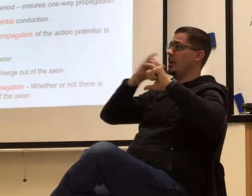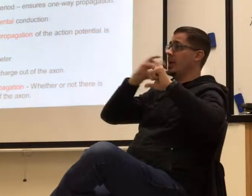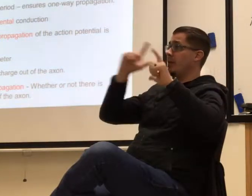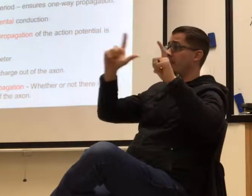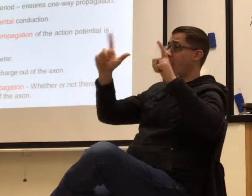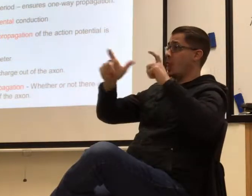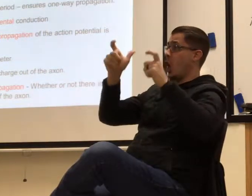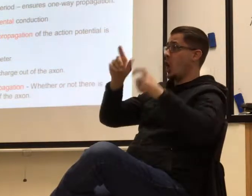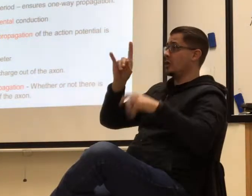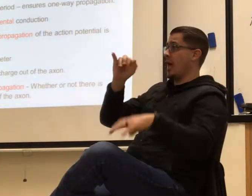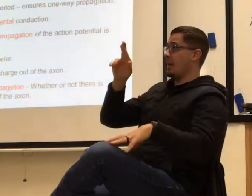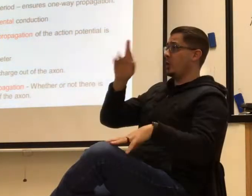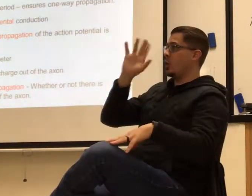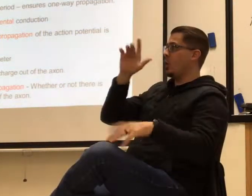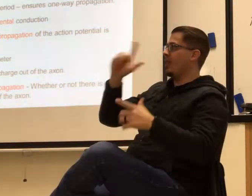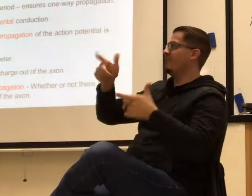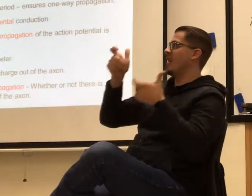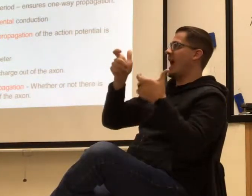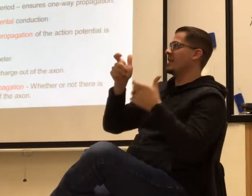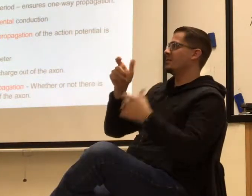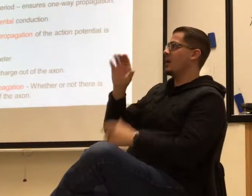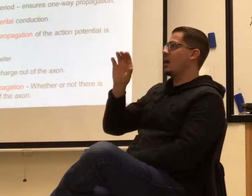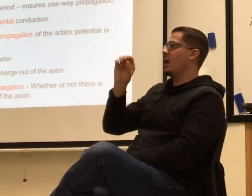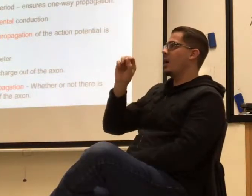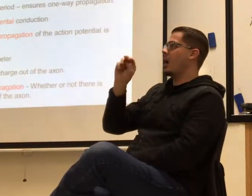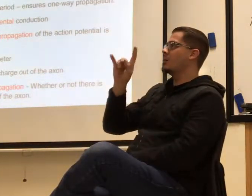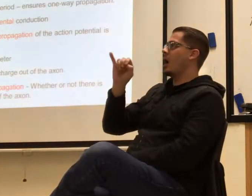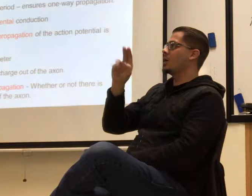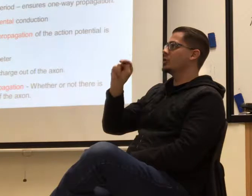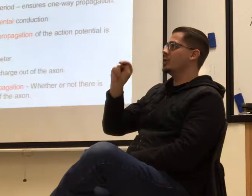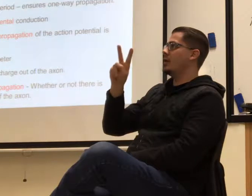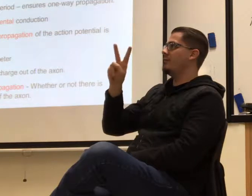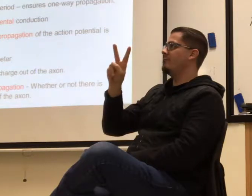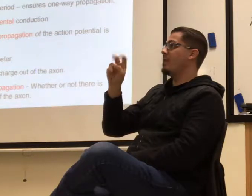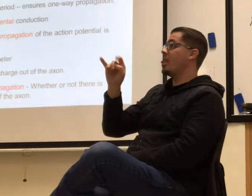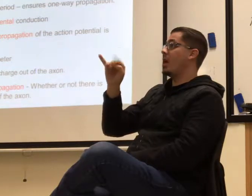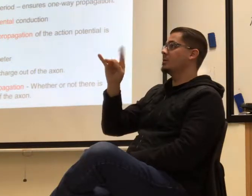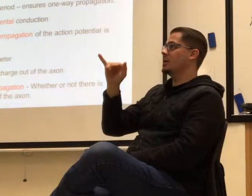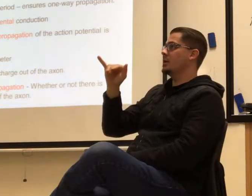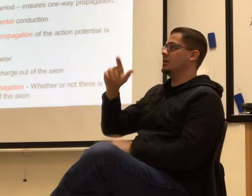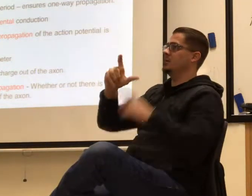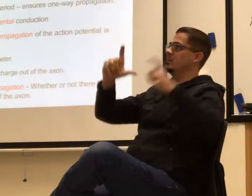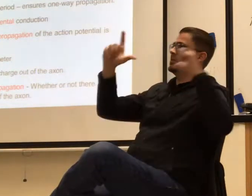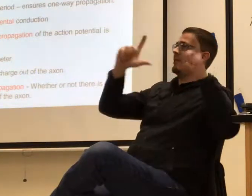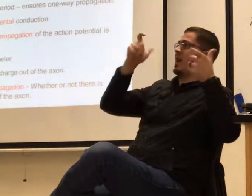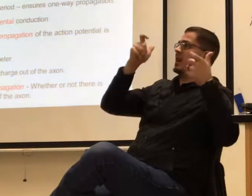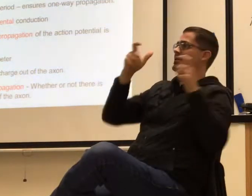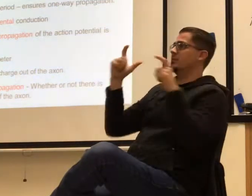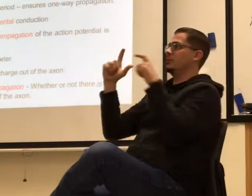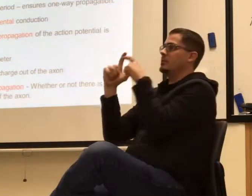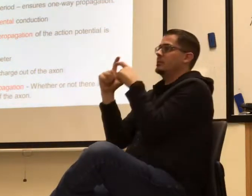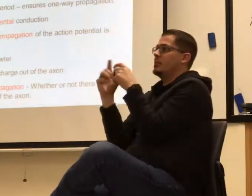velocity. That's what we call it. This one would be faster